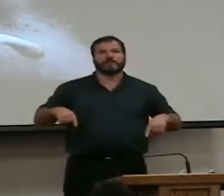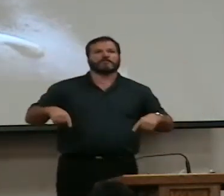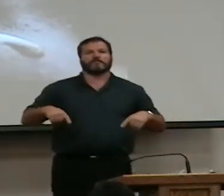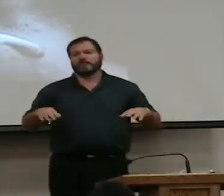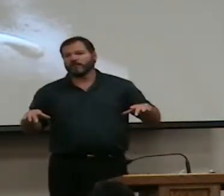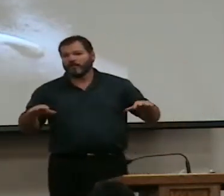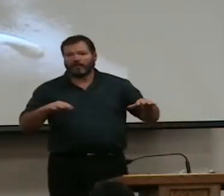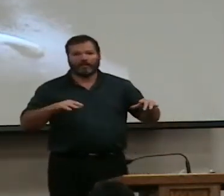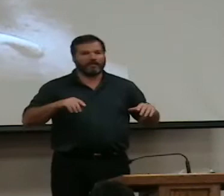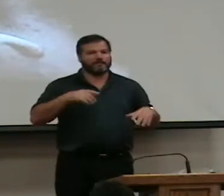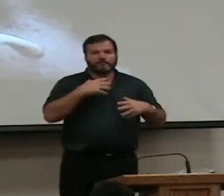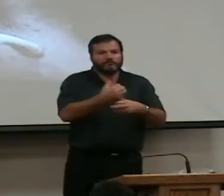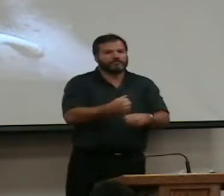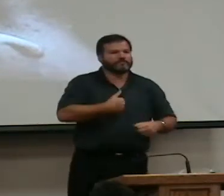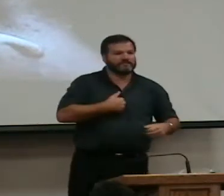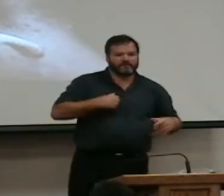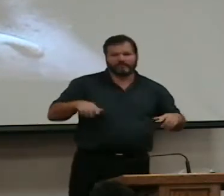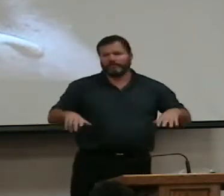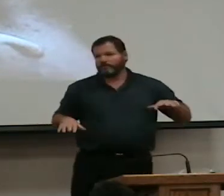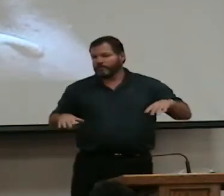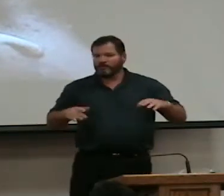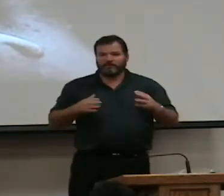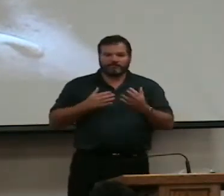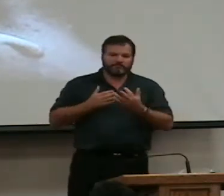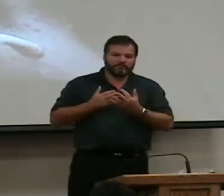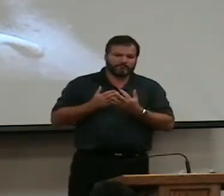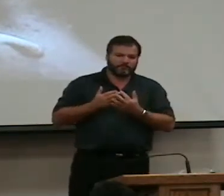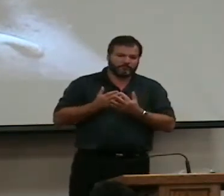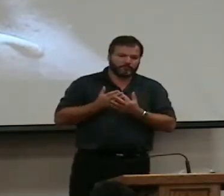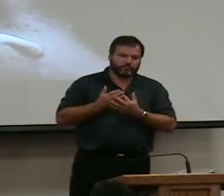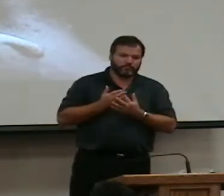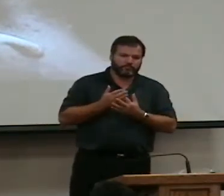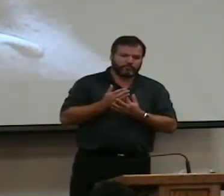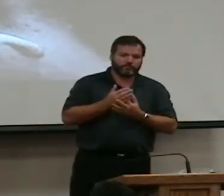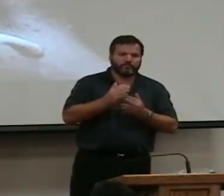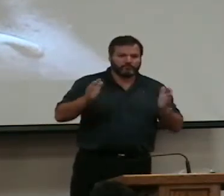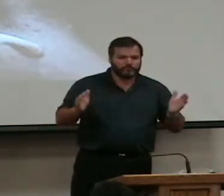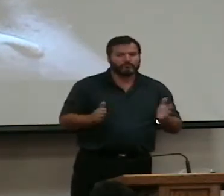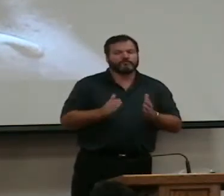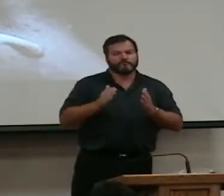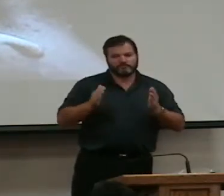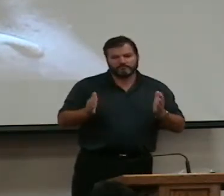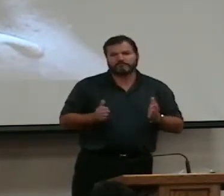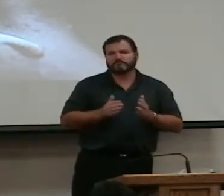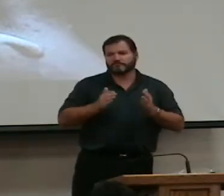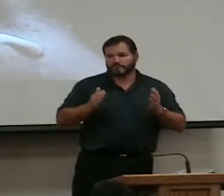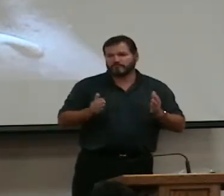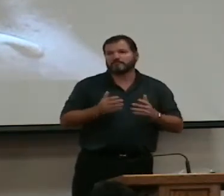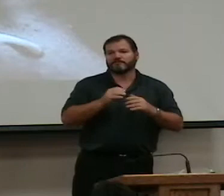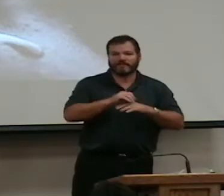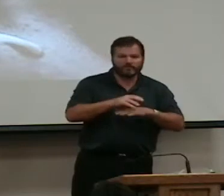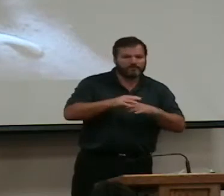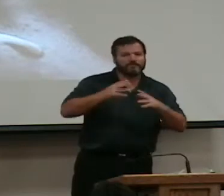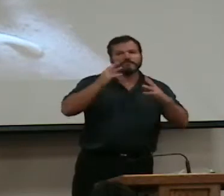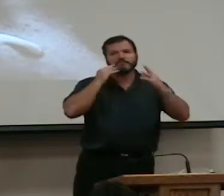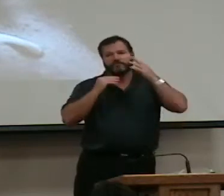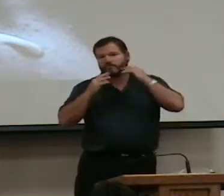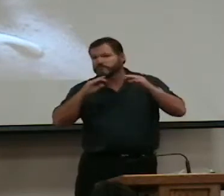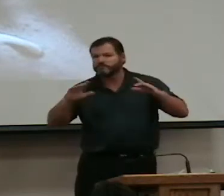saw wonderful teachers, but didn't trust myself. Came through the encouragement, encouragement, encouragement, the counseling,